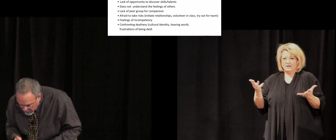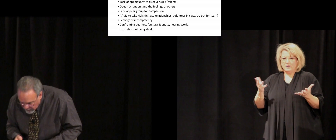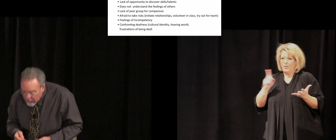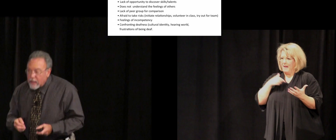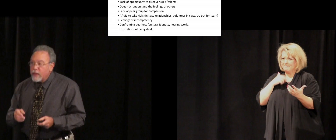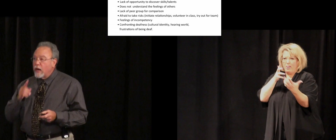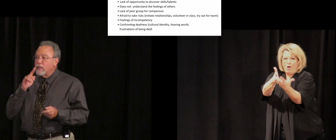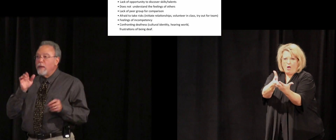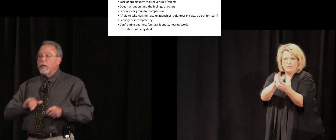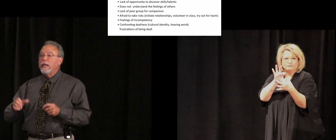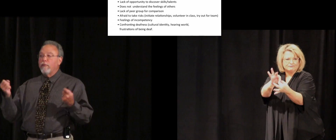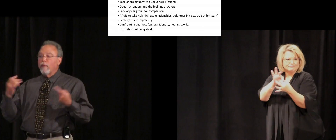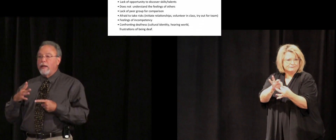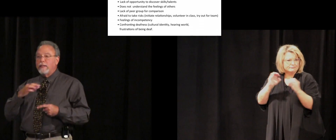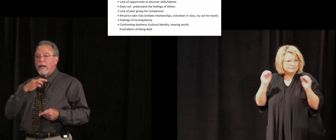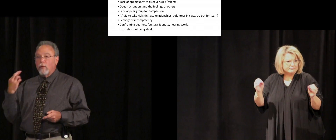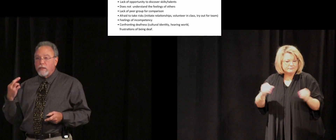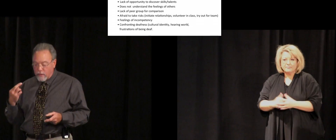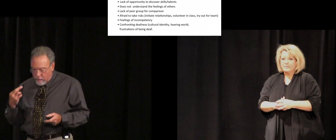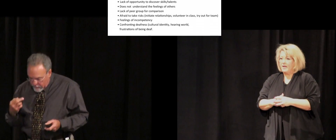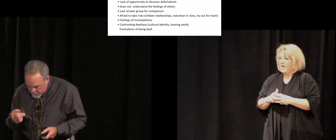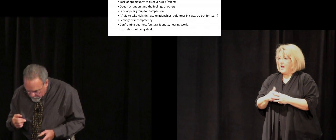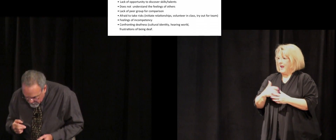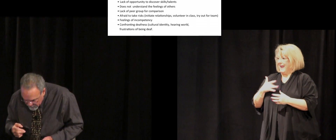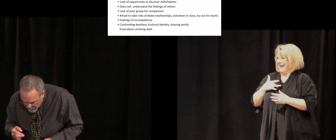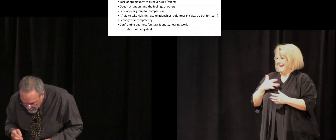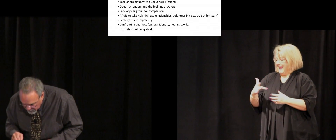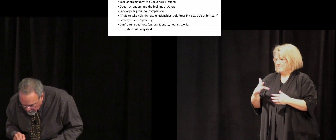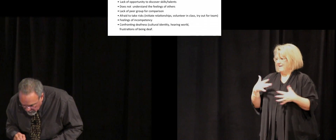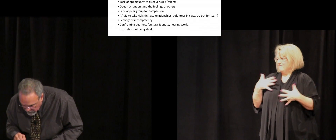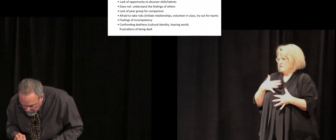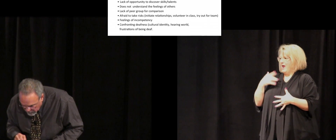If not successful, they lack confidence,